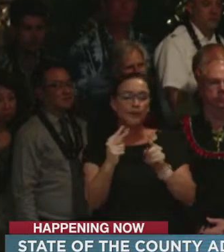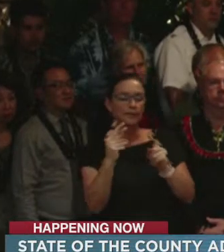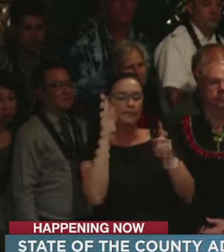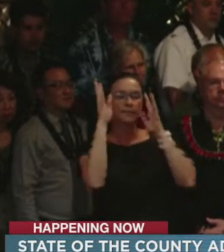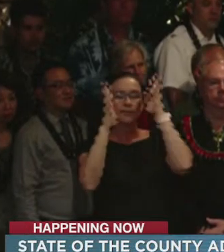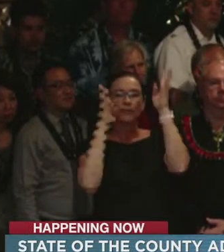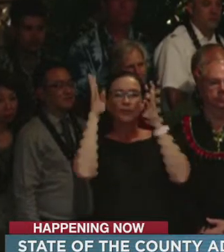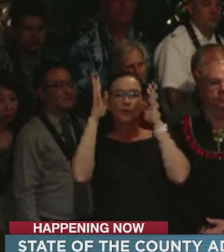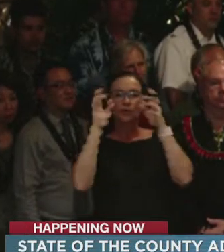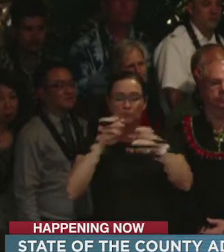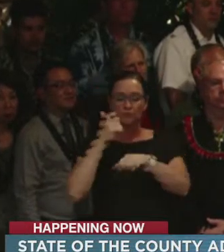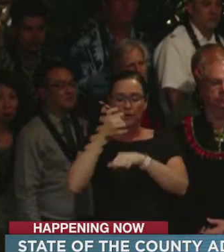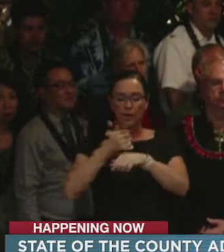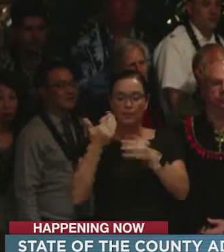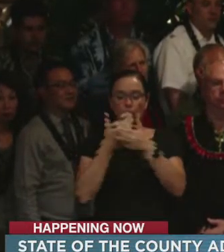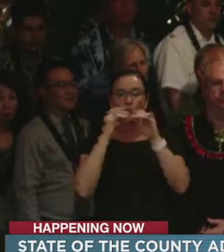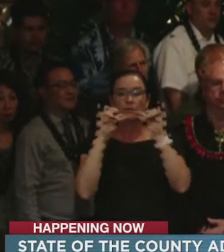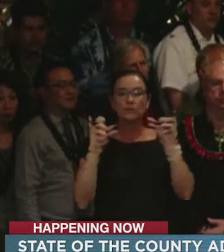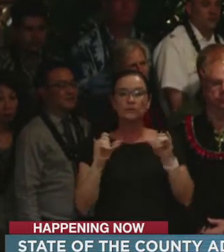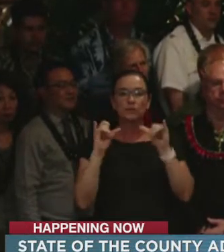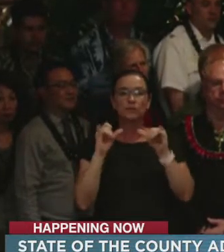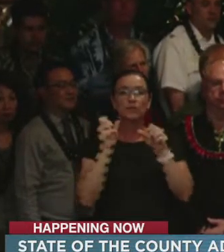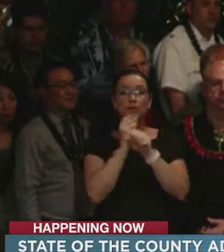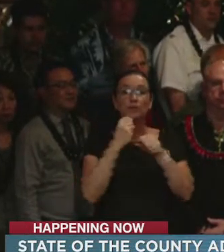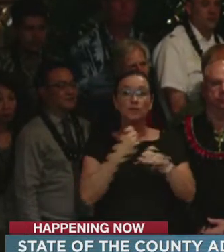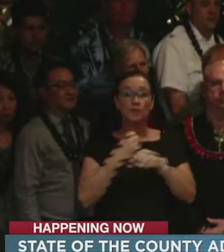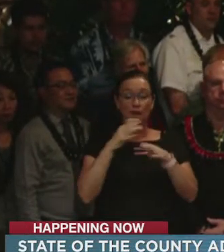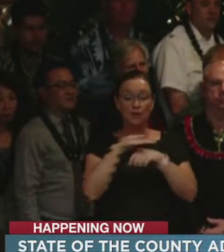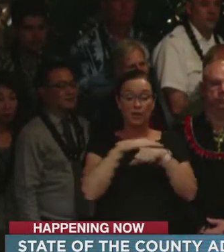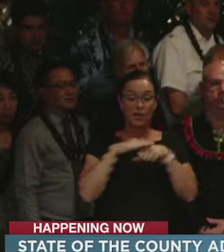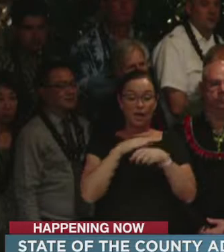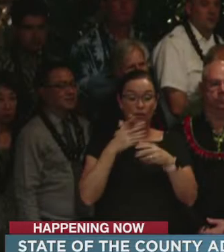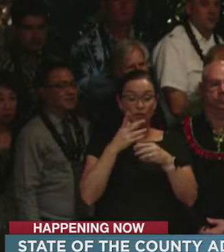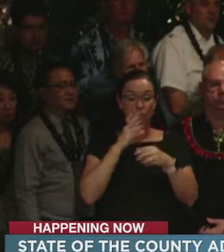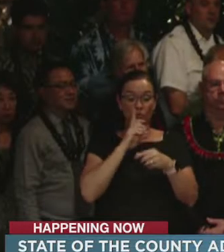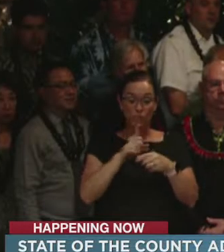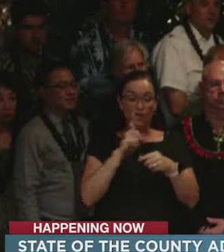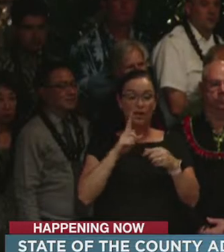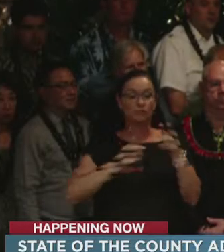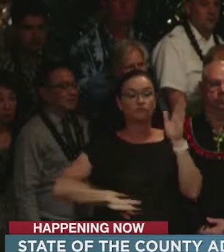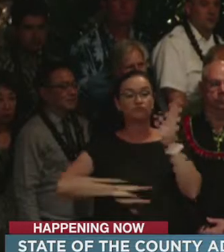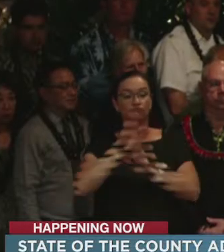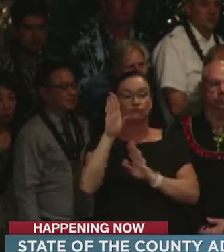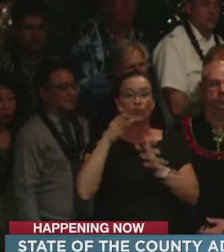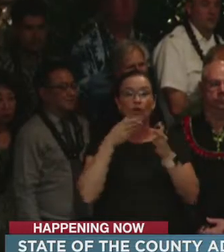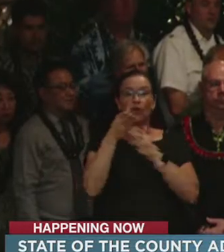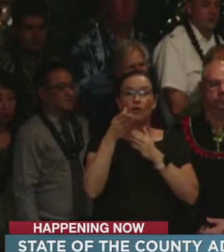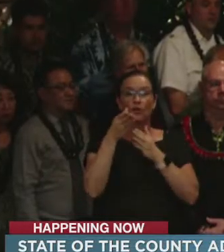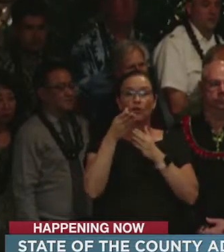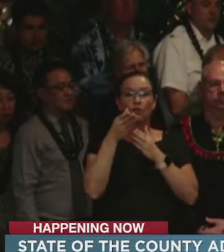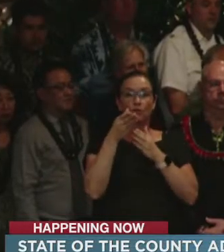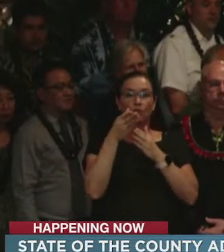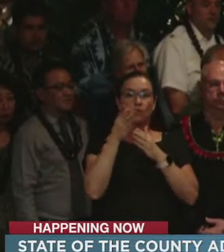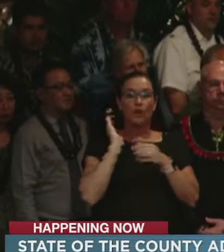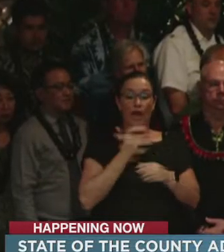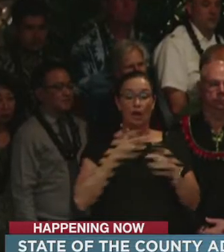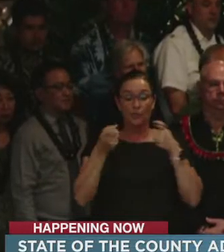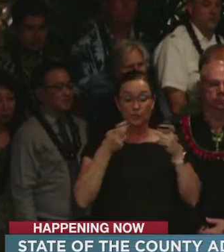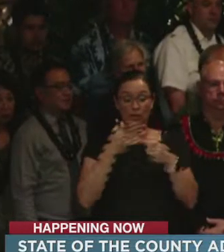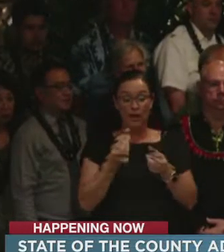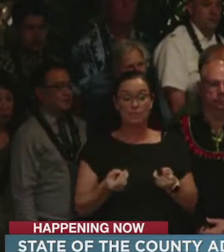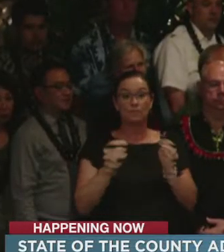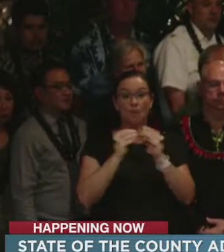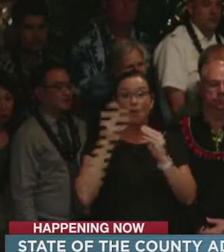implement systems that will allow the county to flourish far beyond our administration. This could be through the investment in whole system